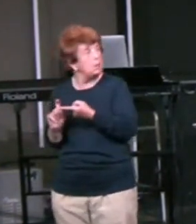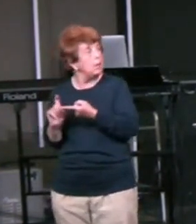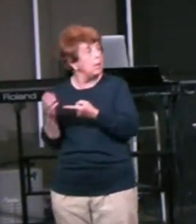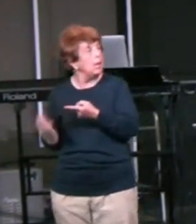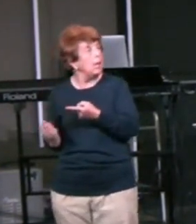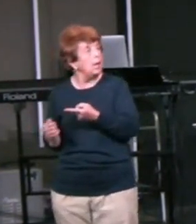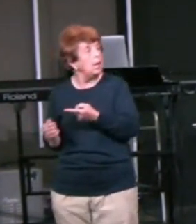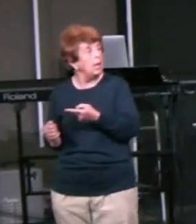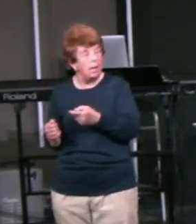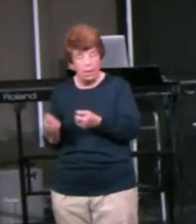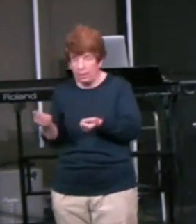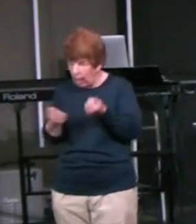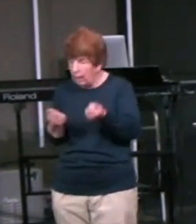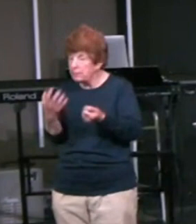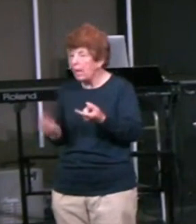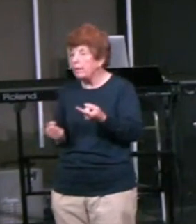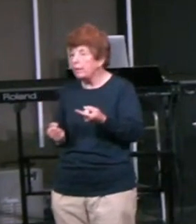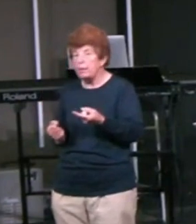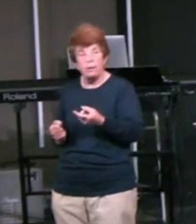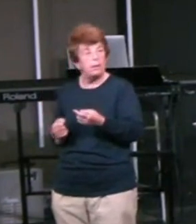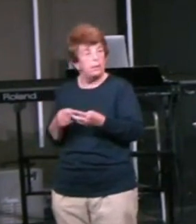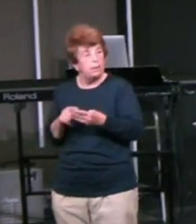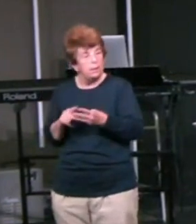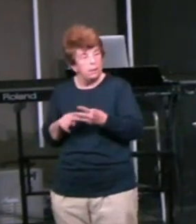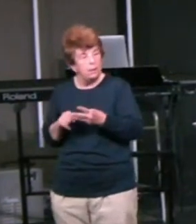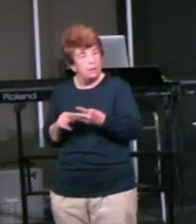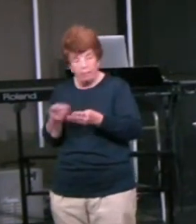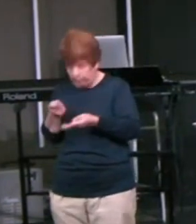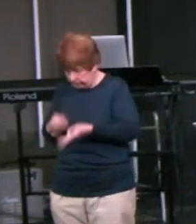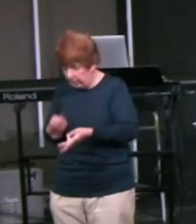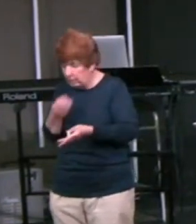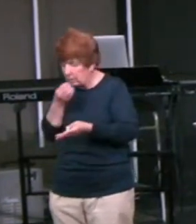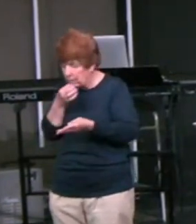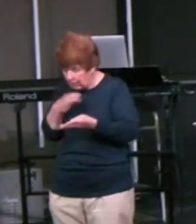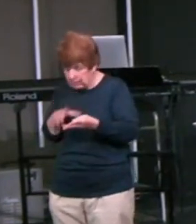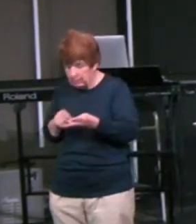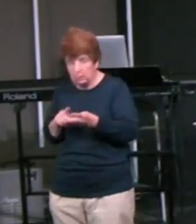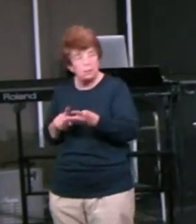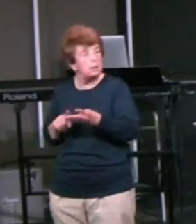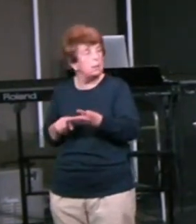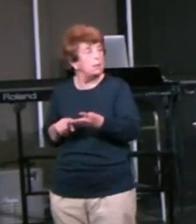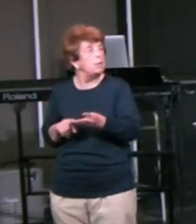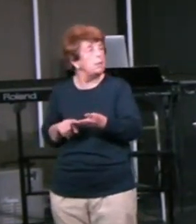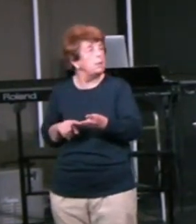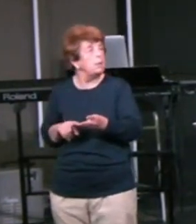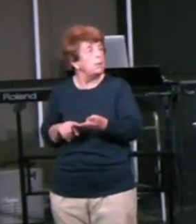We still ran our motor vehicle. We still fed our kids.